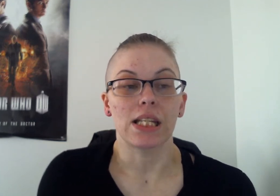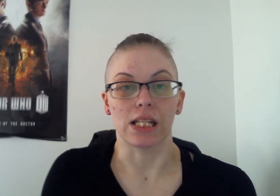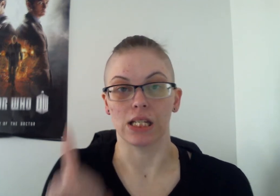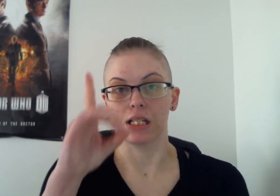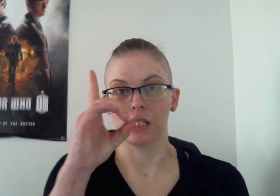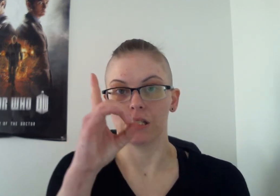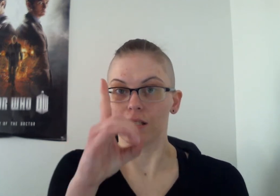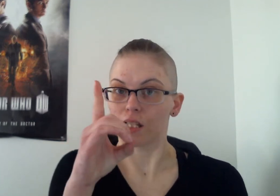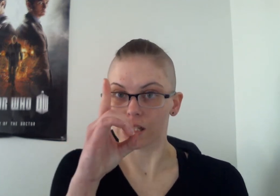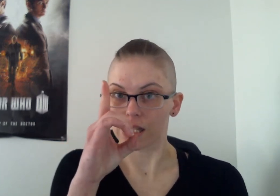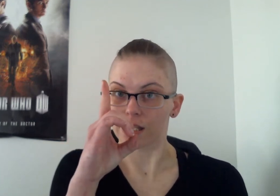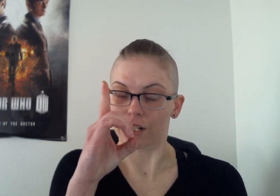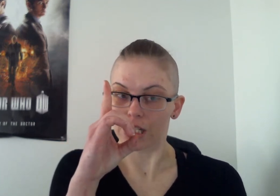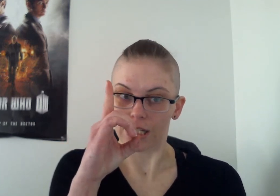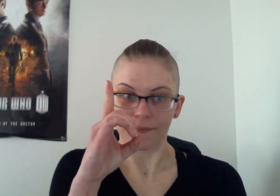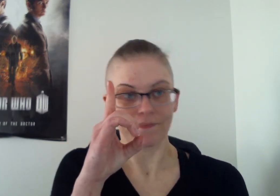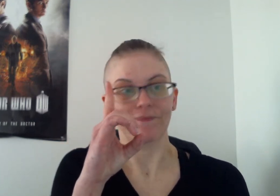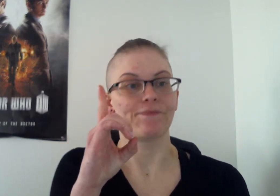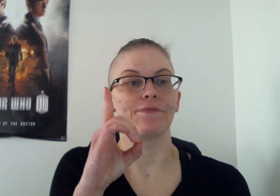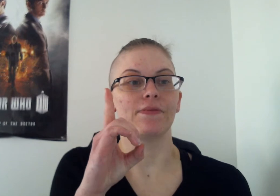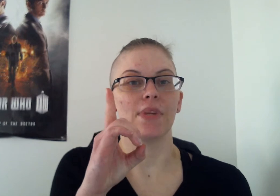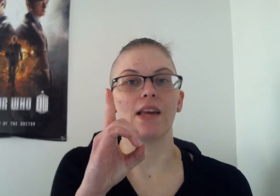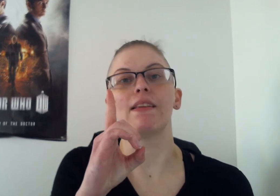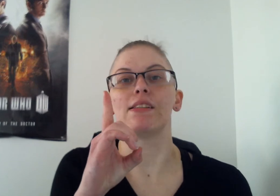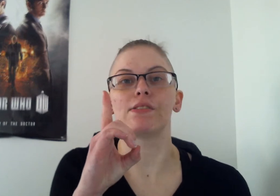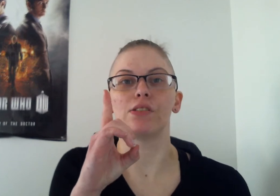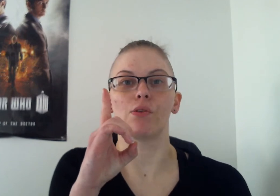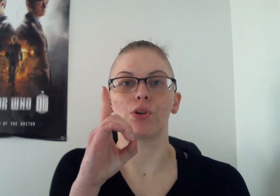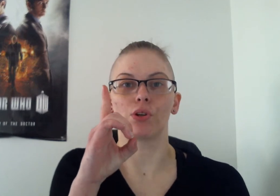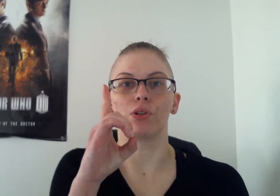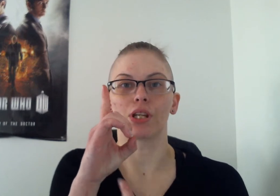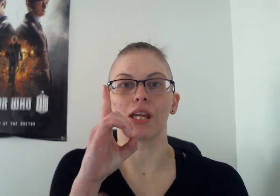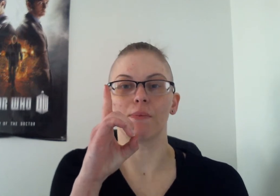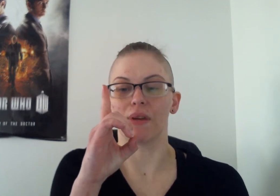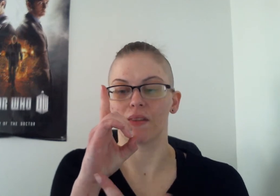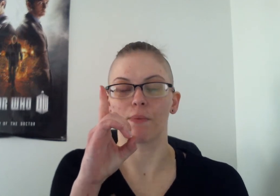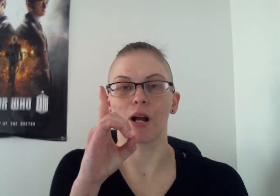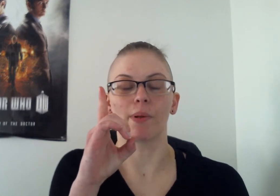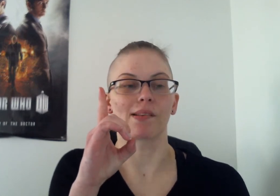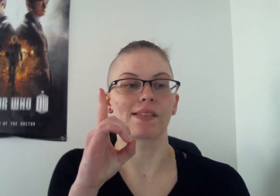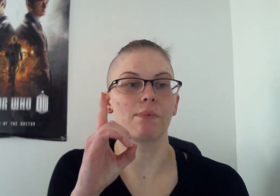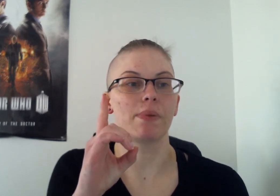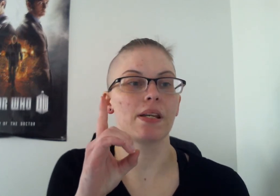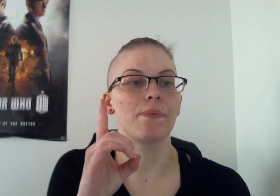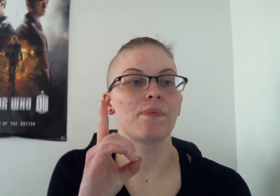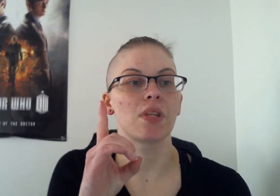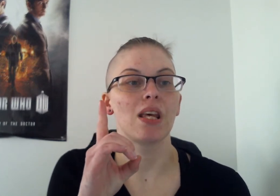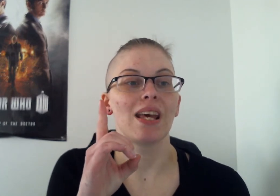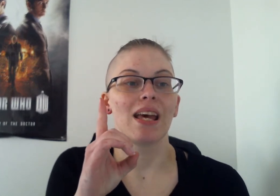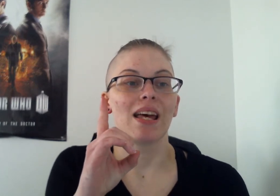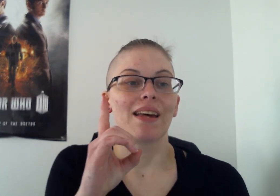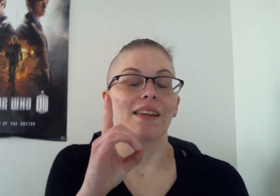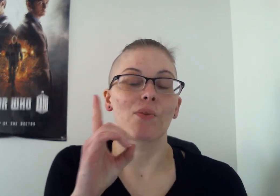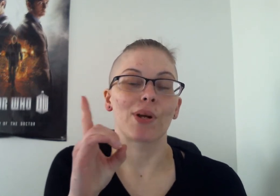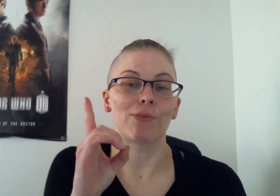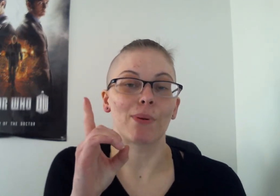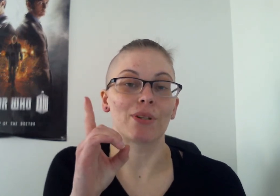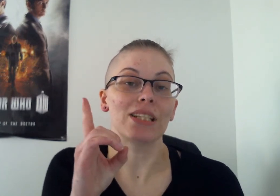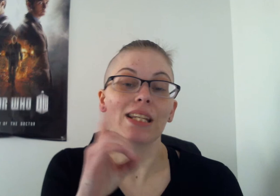D looks like the letter D. Unless, you're looking at me, then it probably looks like a B. Now the way to remember